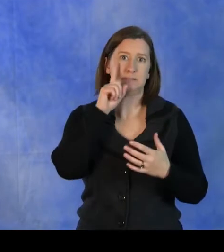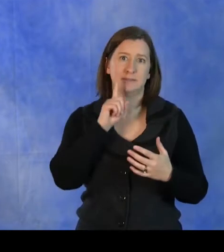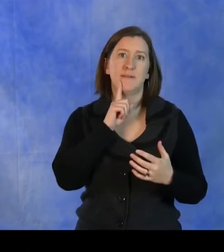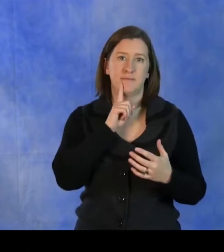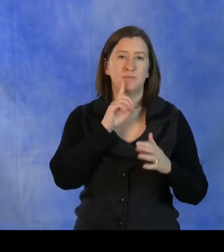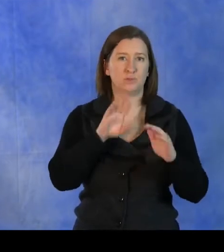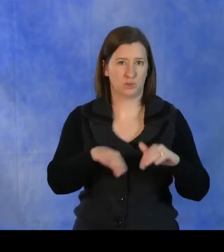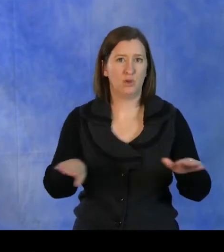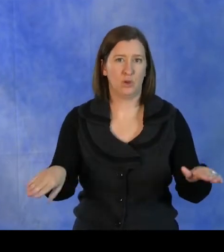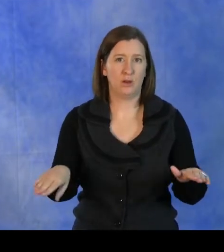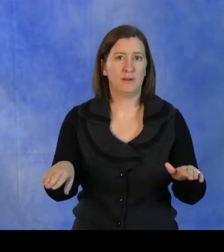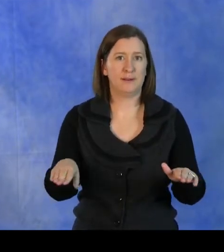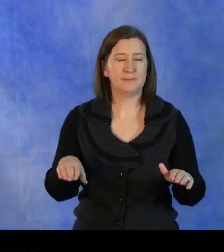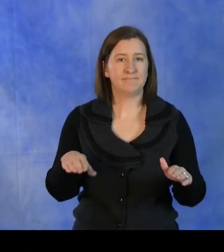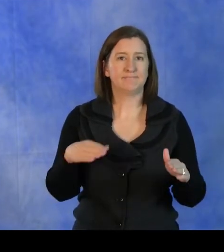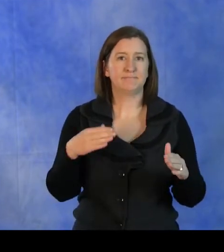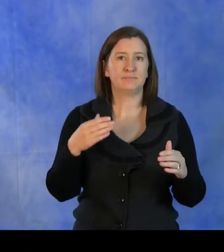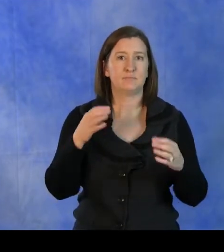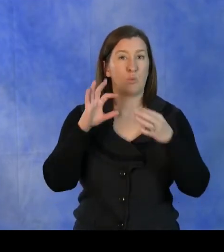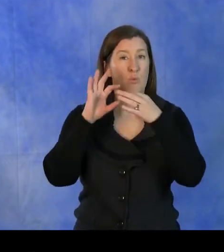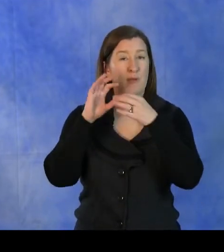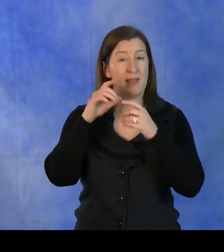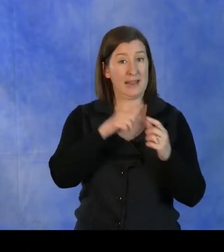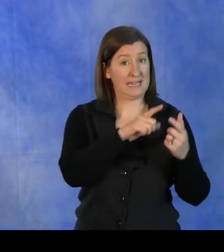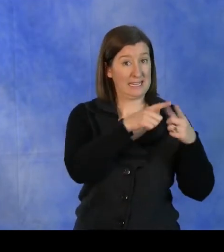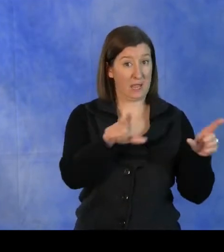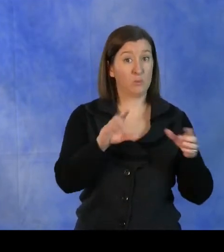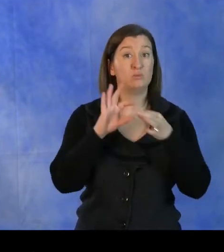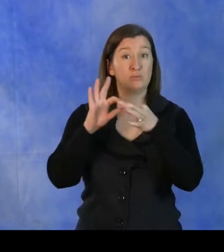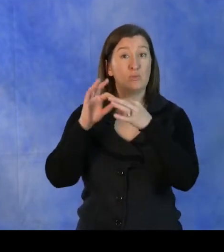because of the language delay with deaf children,